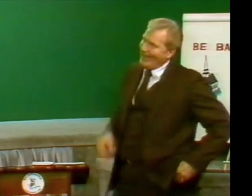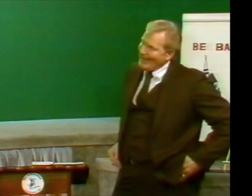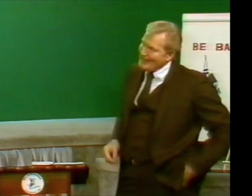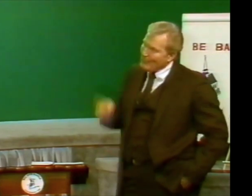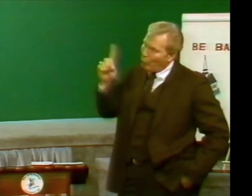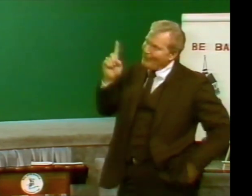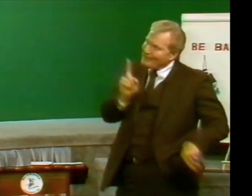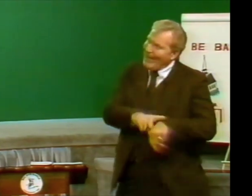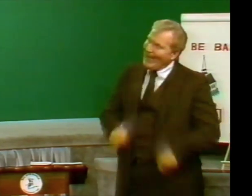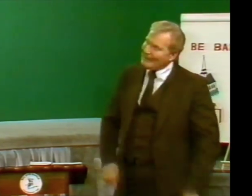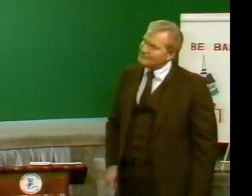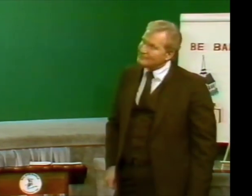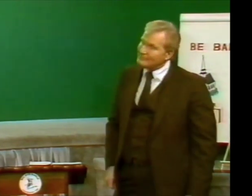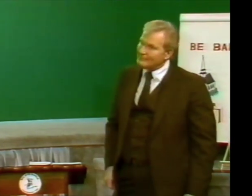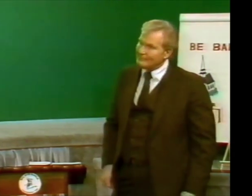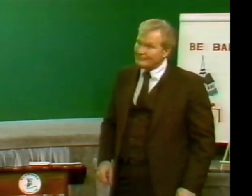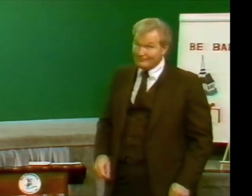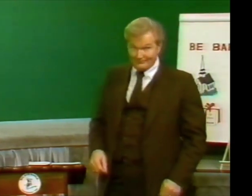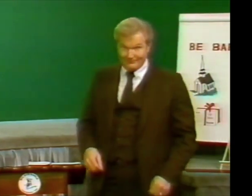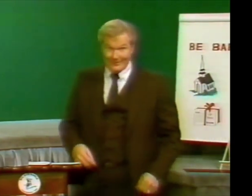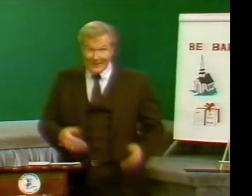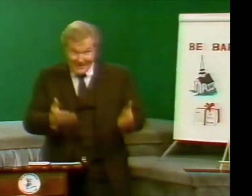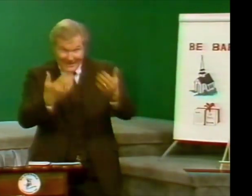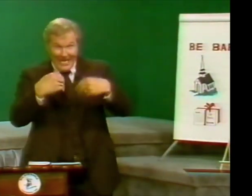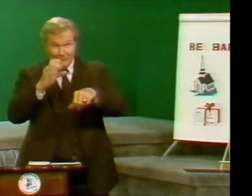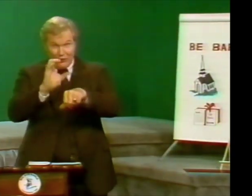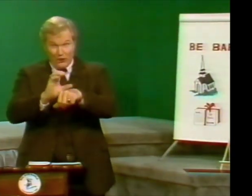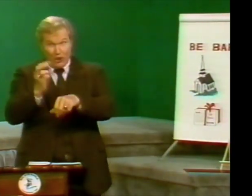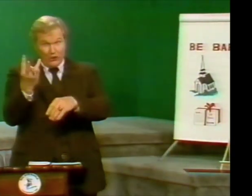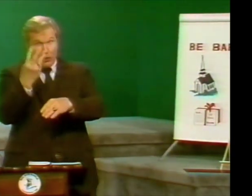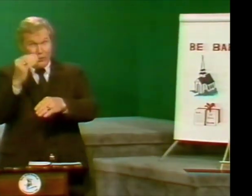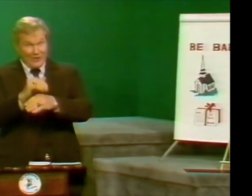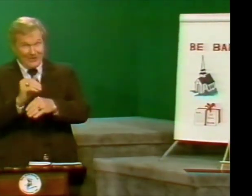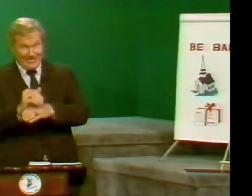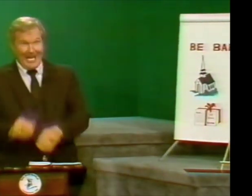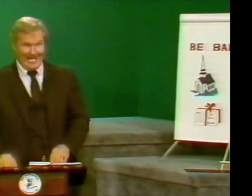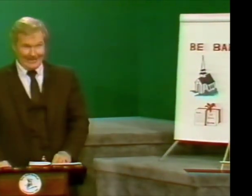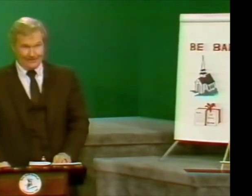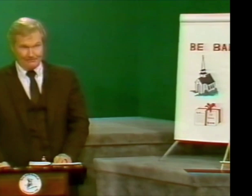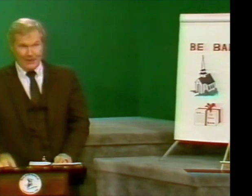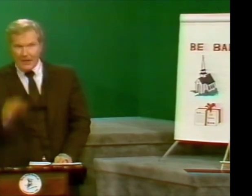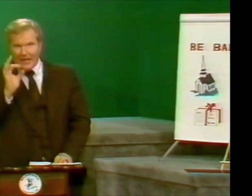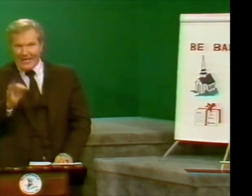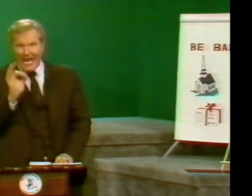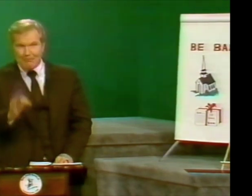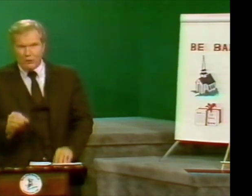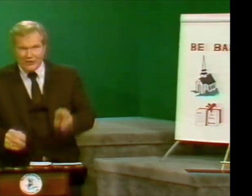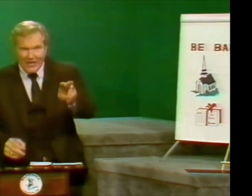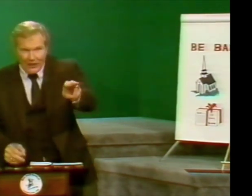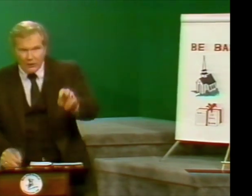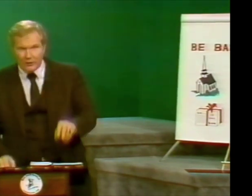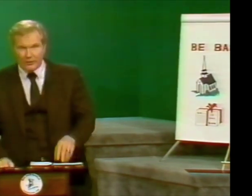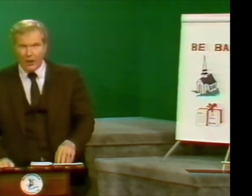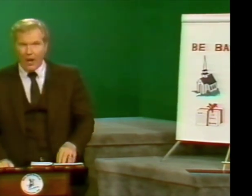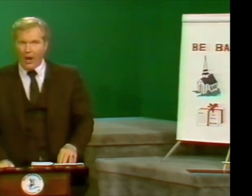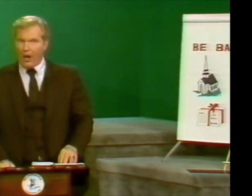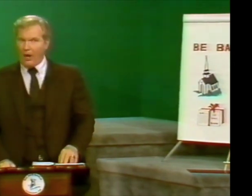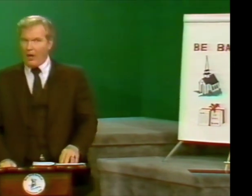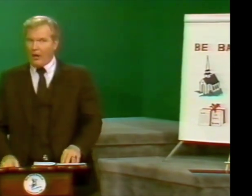okay, one time. He came to church on Wednesday night, and I preached. I looked.